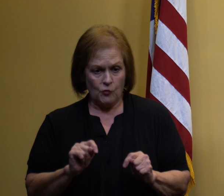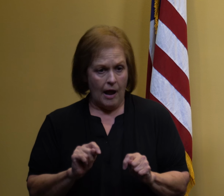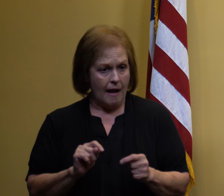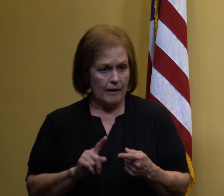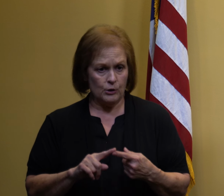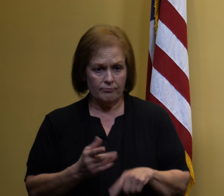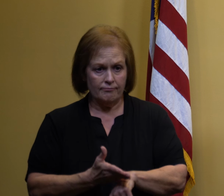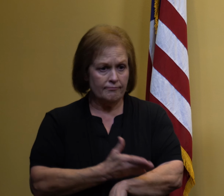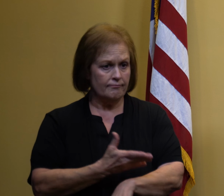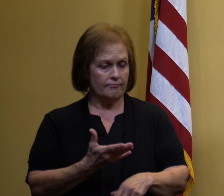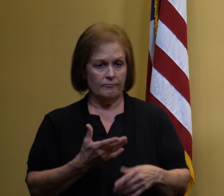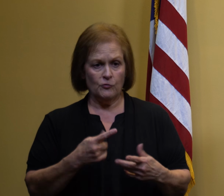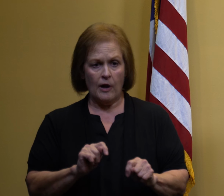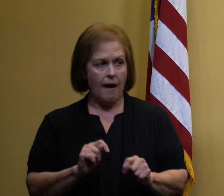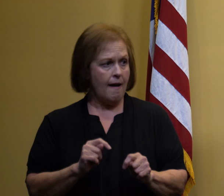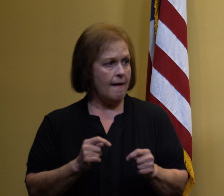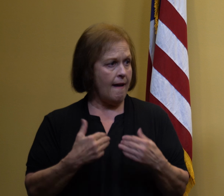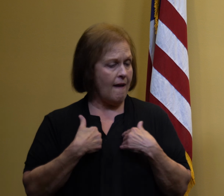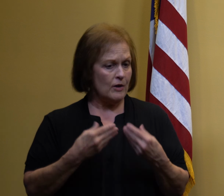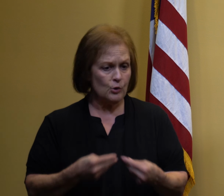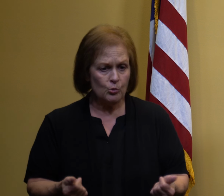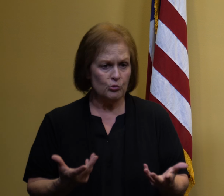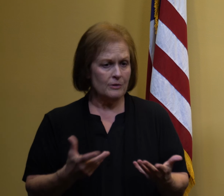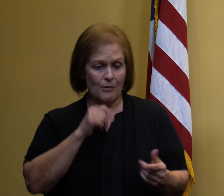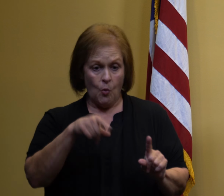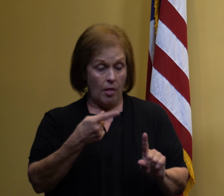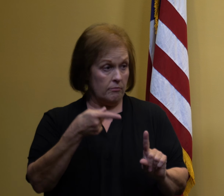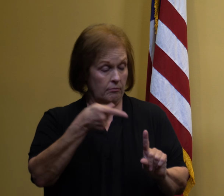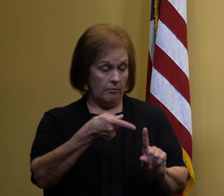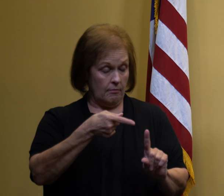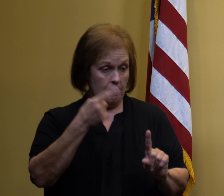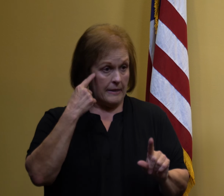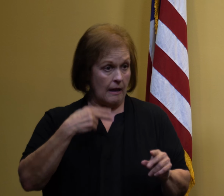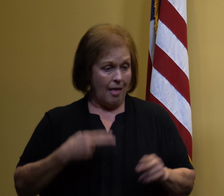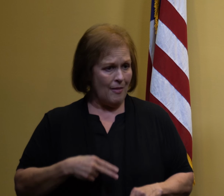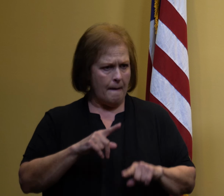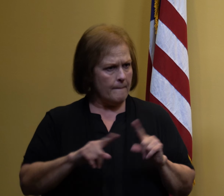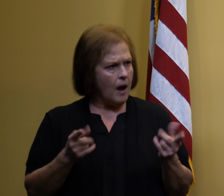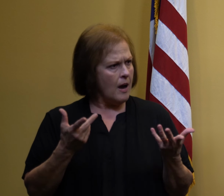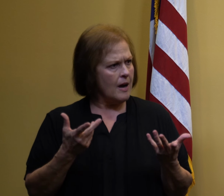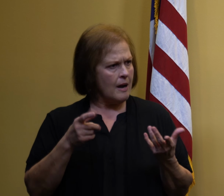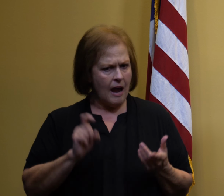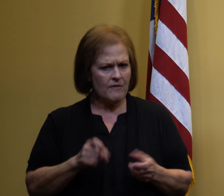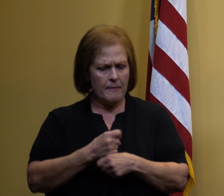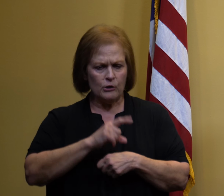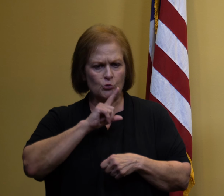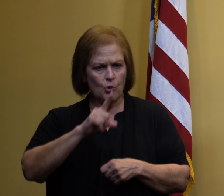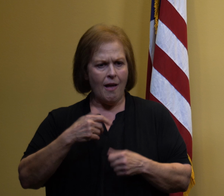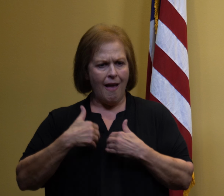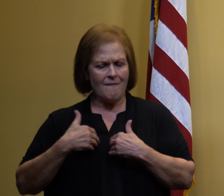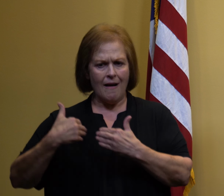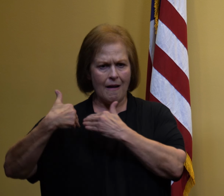solutions, specifically, not just, specifically towards mental health, but just across the board to ensure accountability across